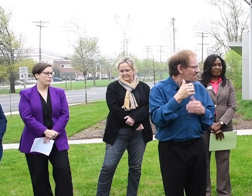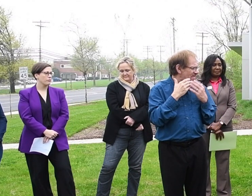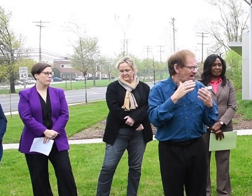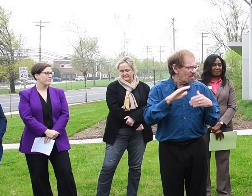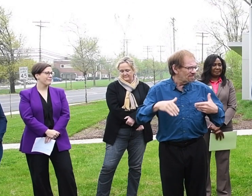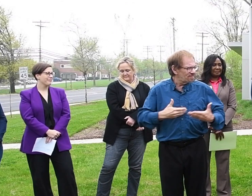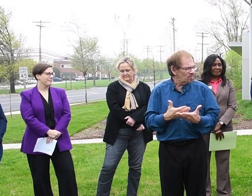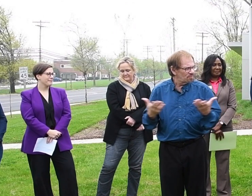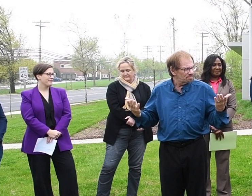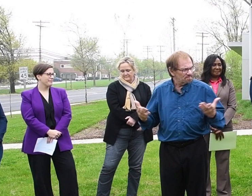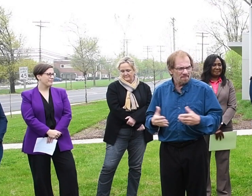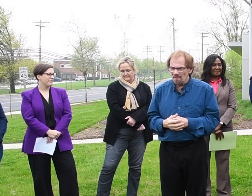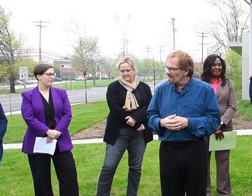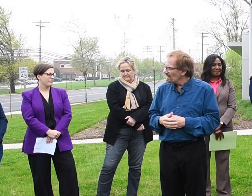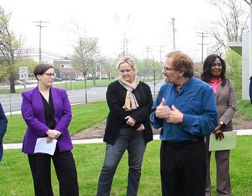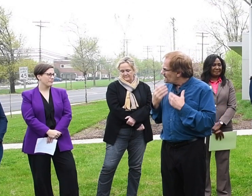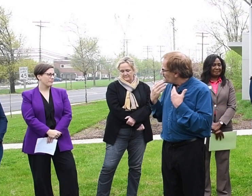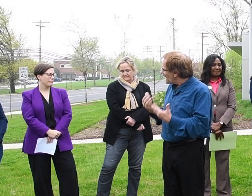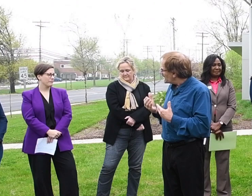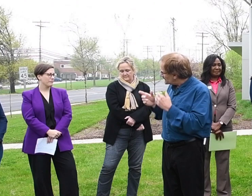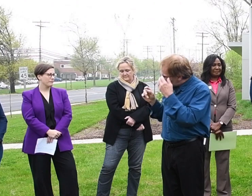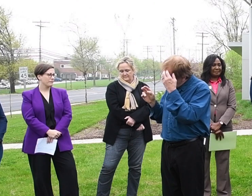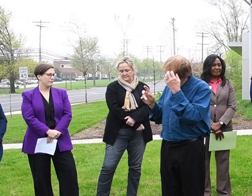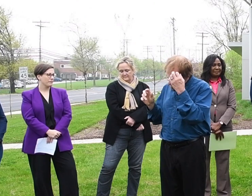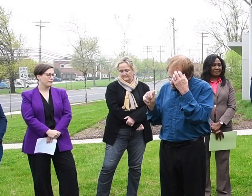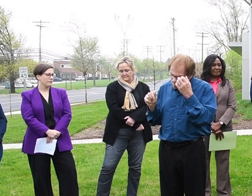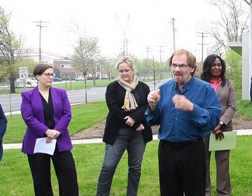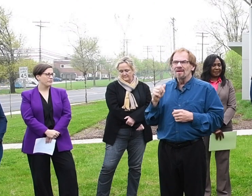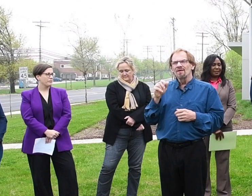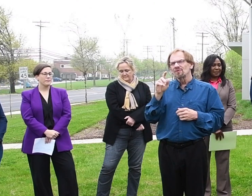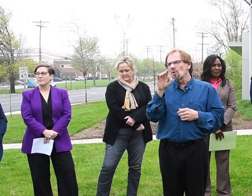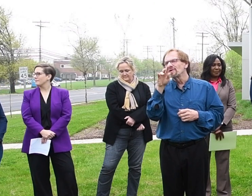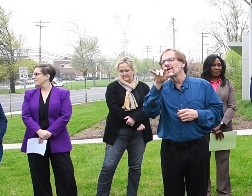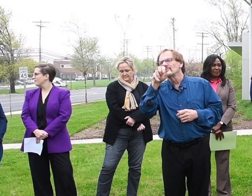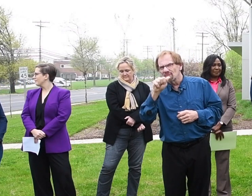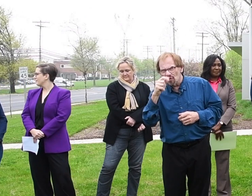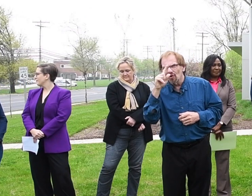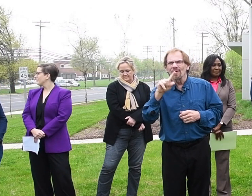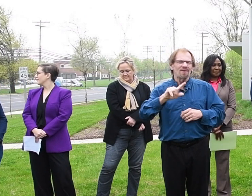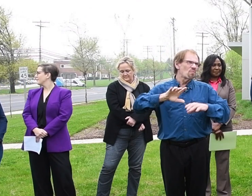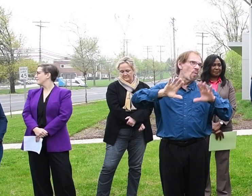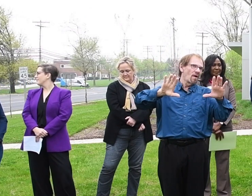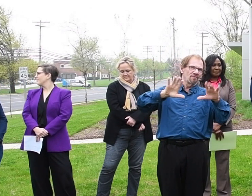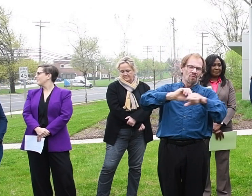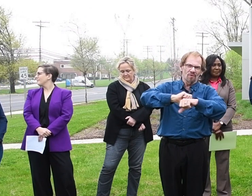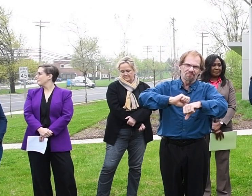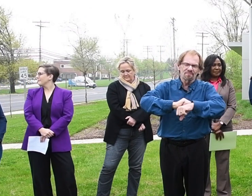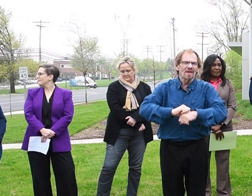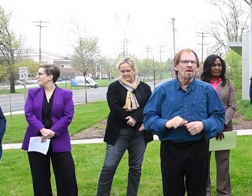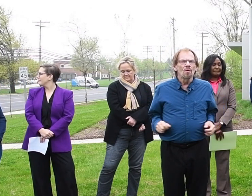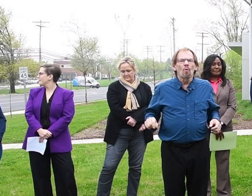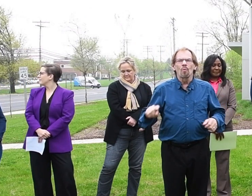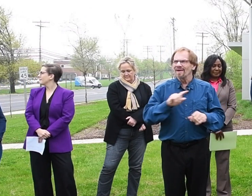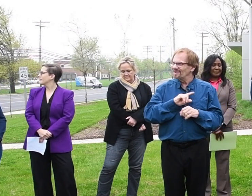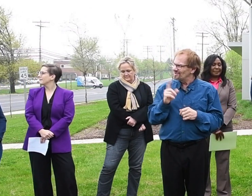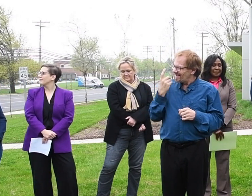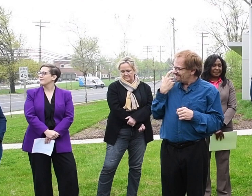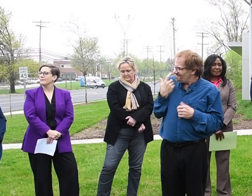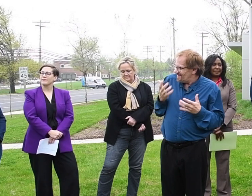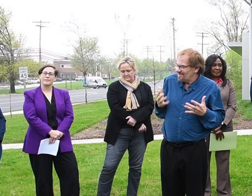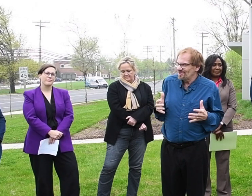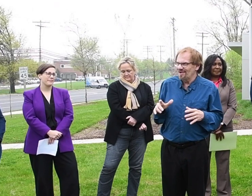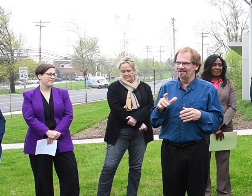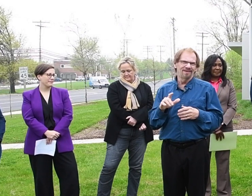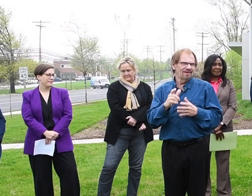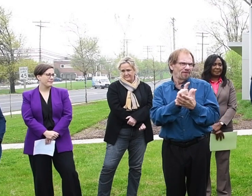you, thank Tonya for her extraordinary work. We just finished up the legislative session down